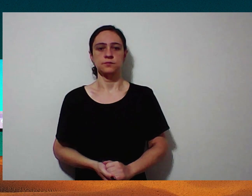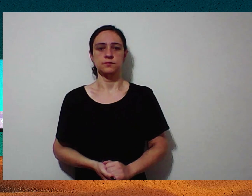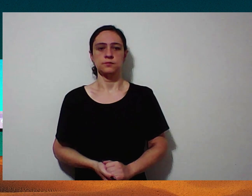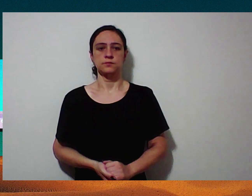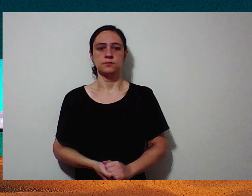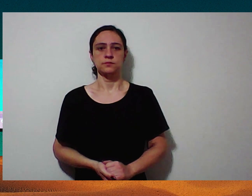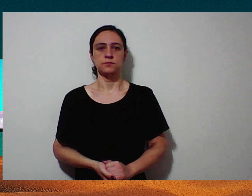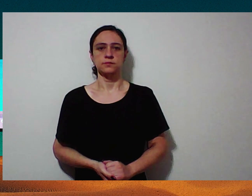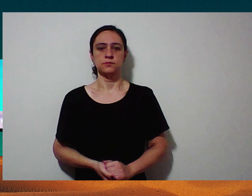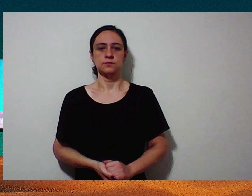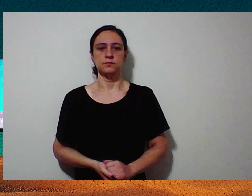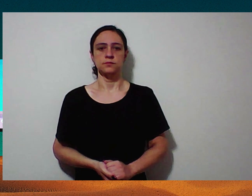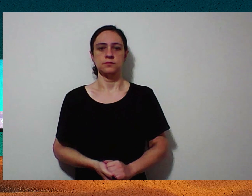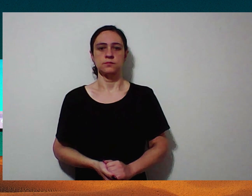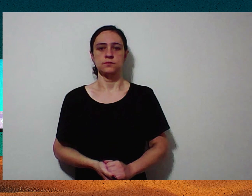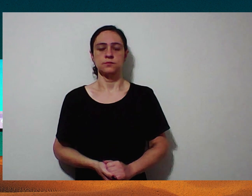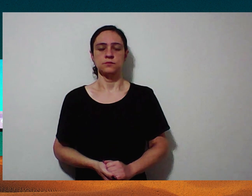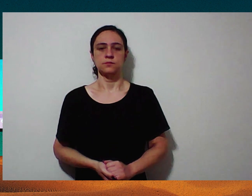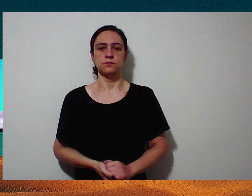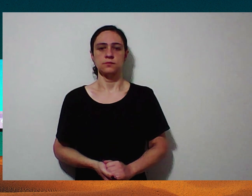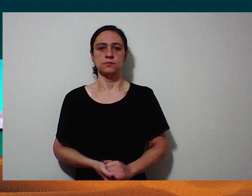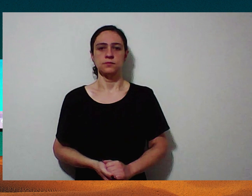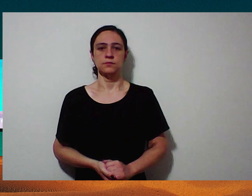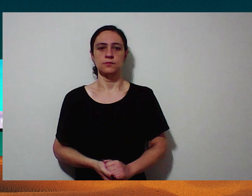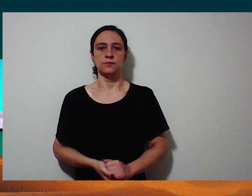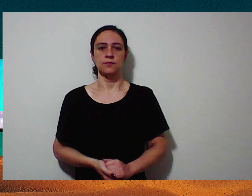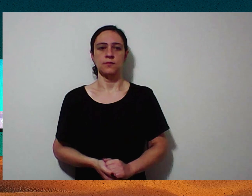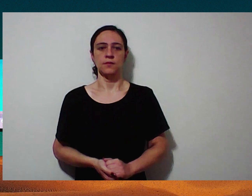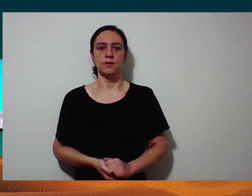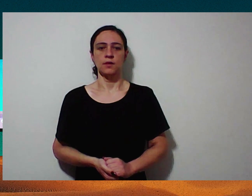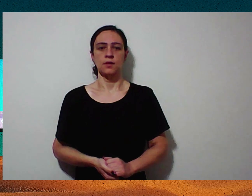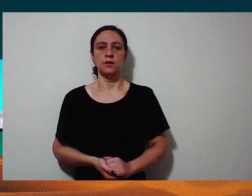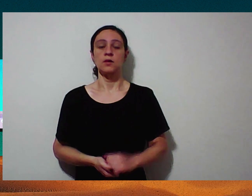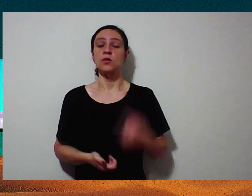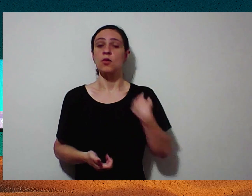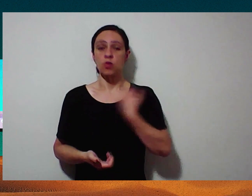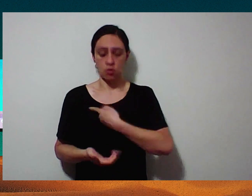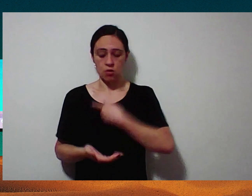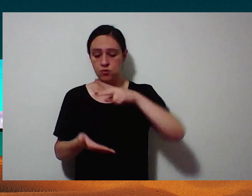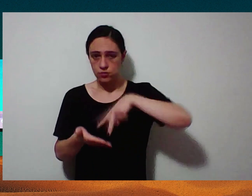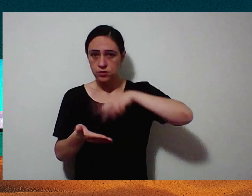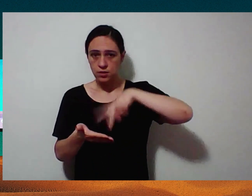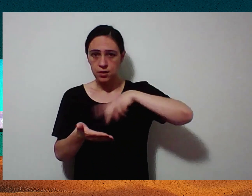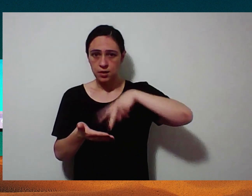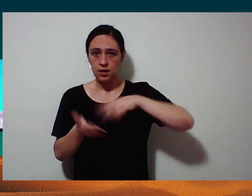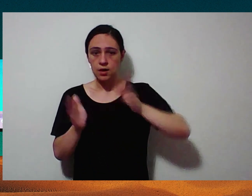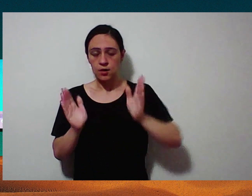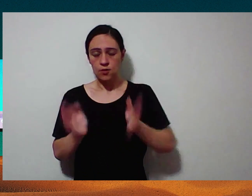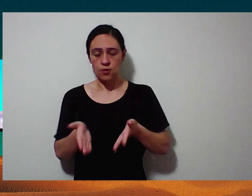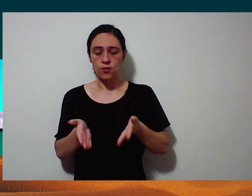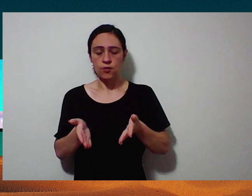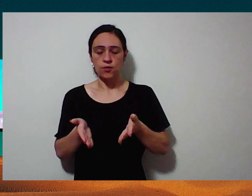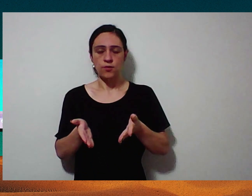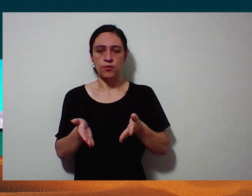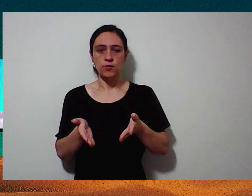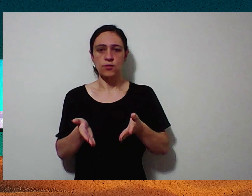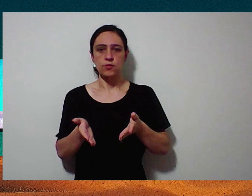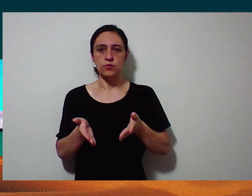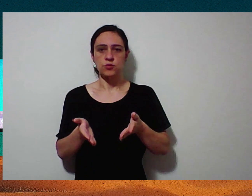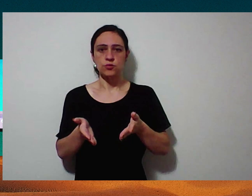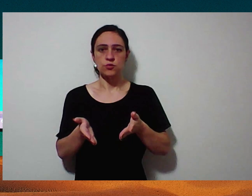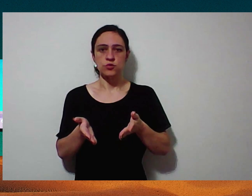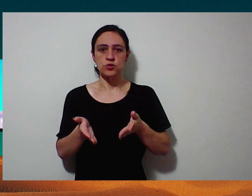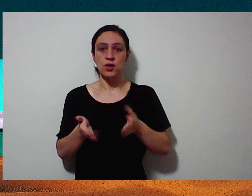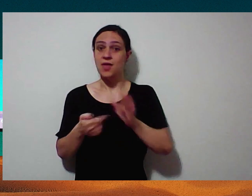very deep. Essa mesma porção que nós vamos desfrutar hoje não é mencionado em nenhum dos